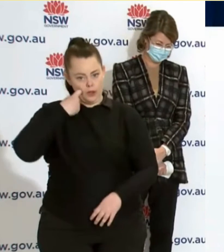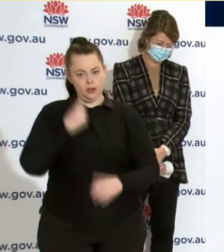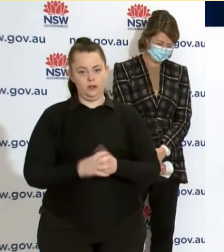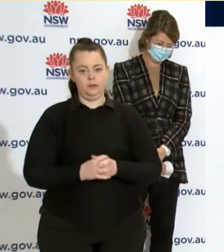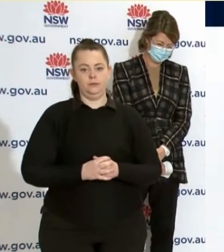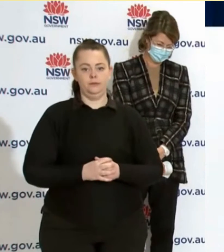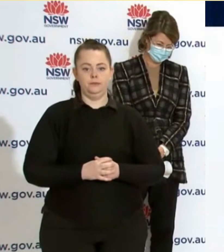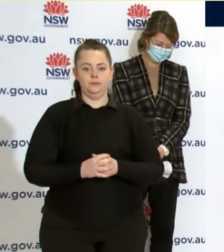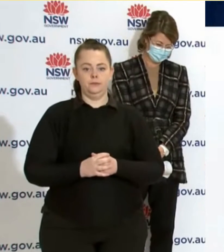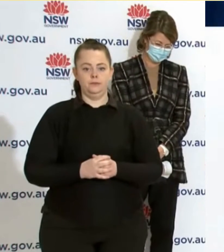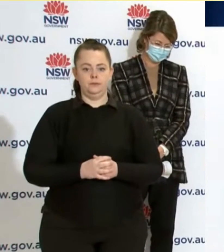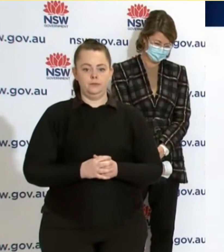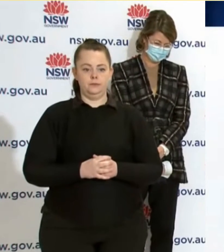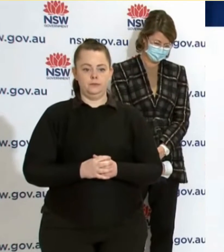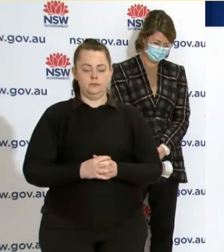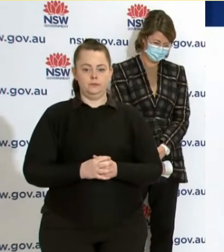Doherty modelling,